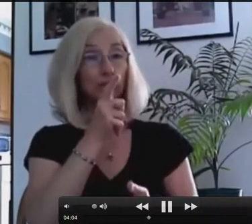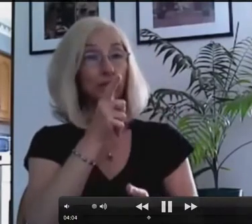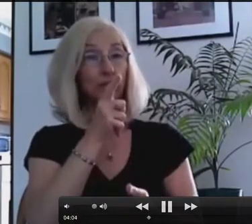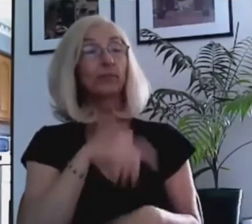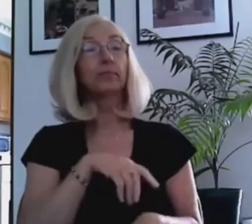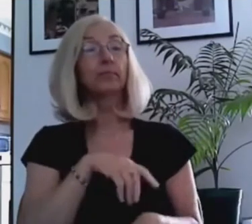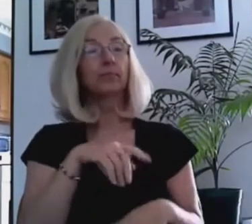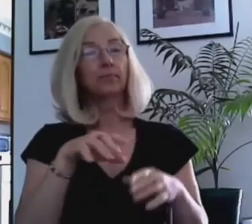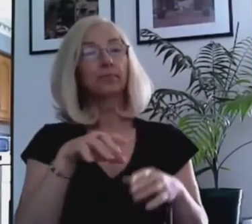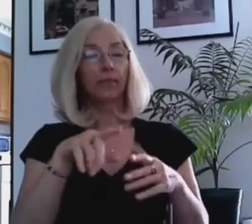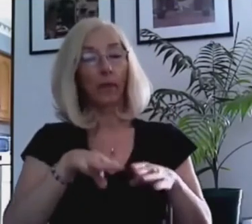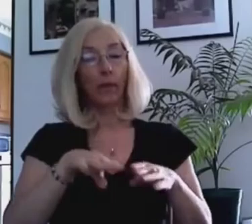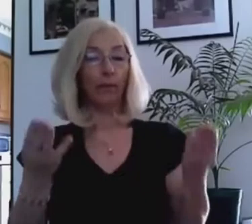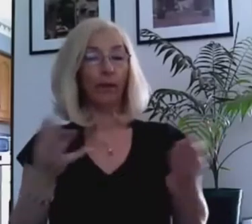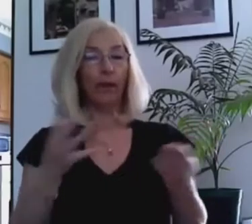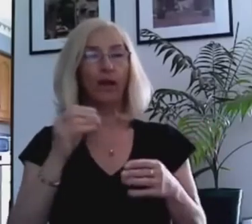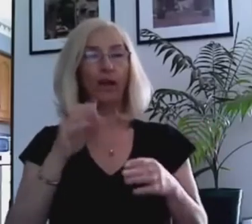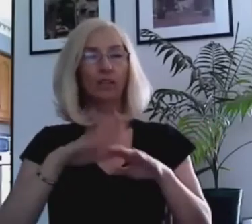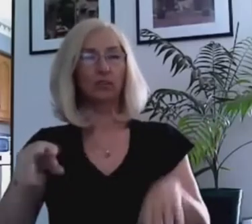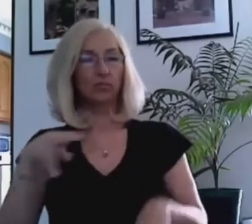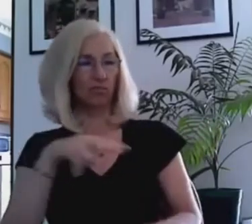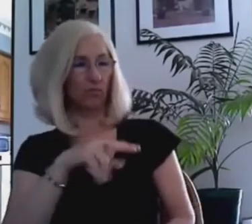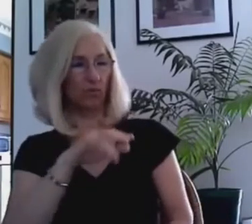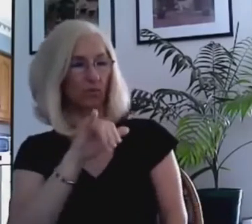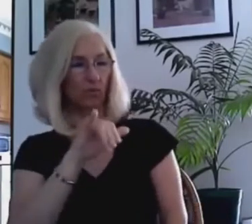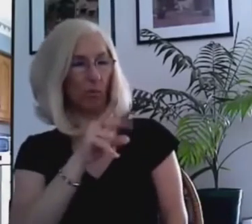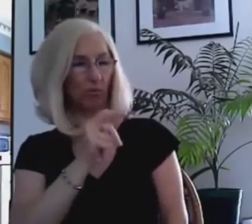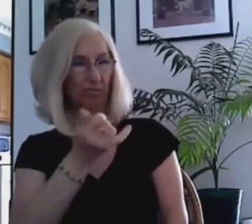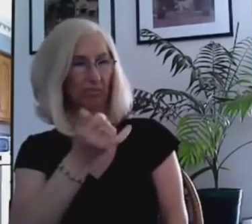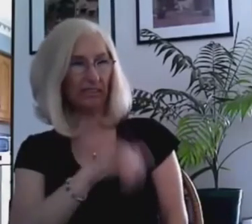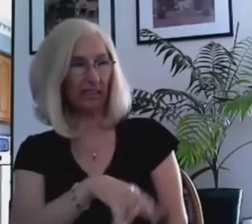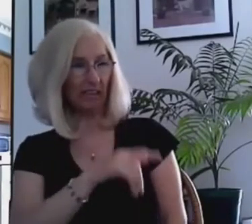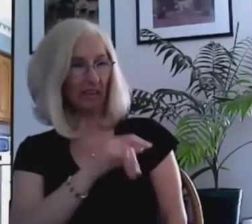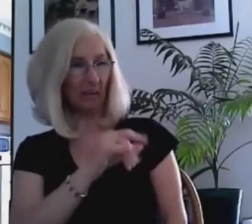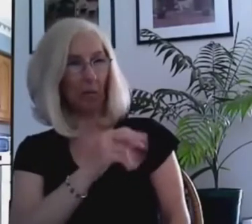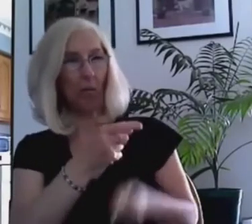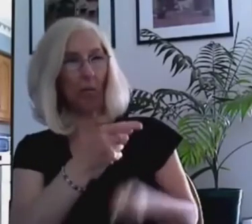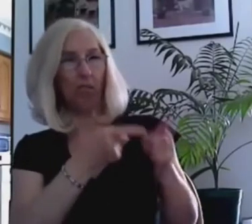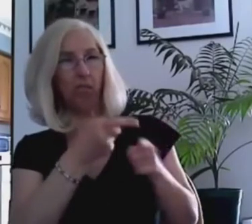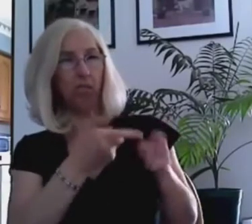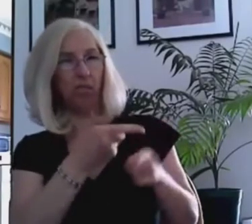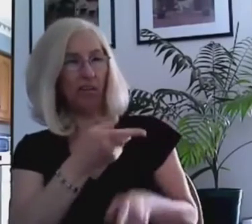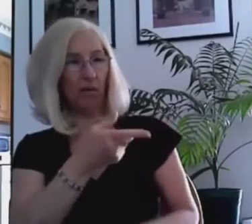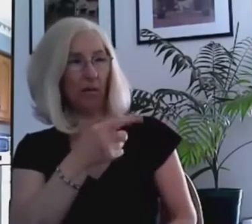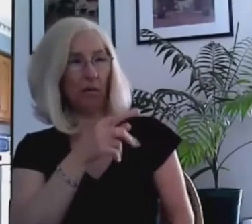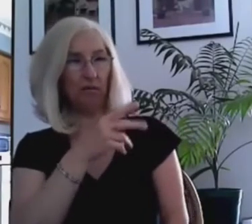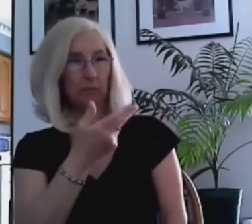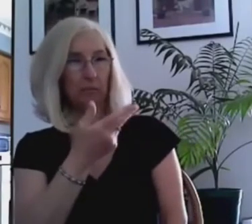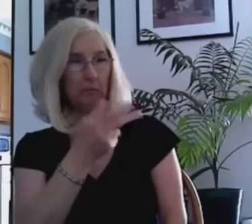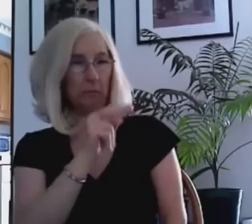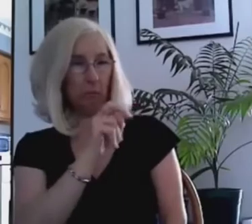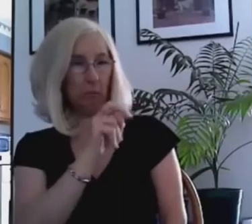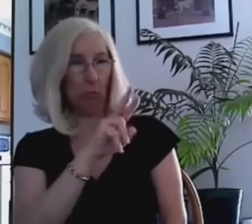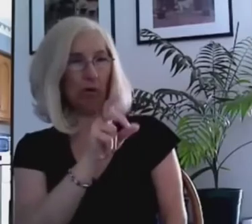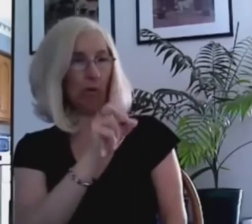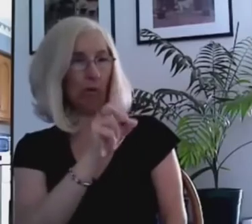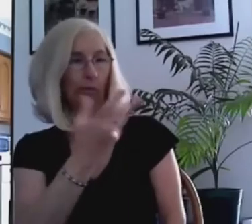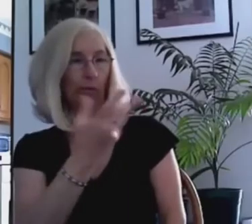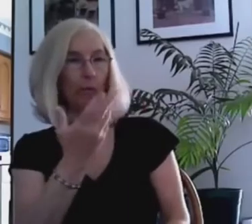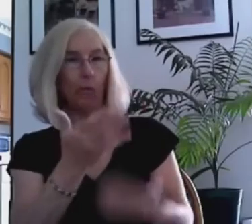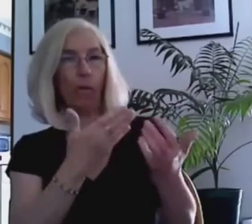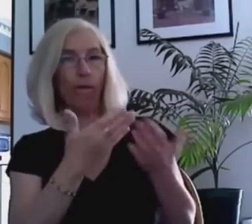And all of us kids tried it before we went to school. Then we opened up our lunch, and all of the